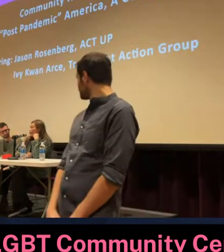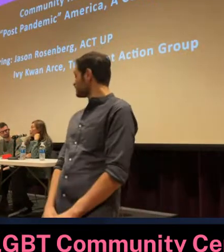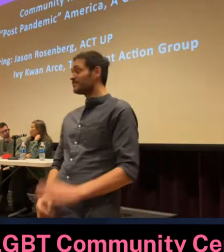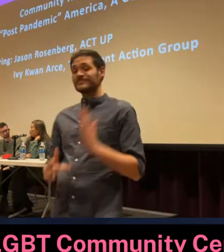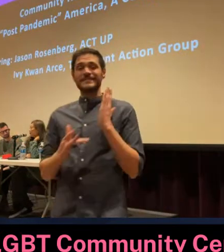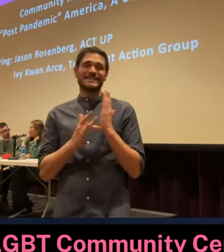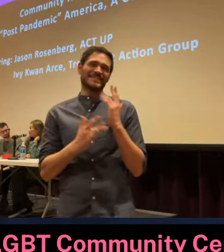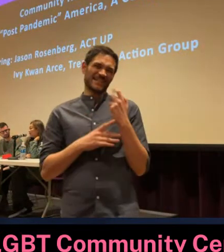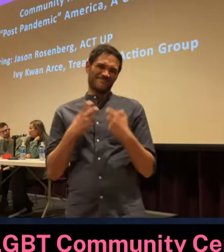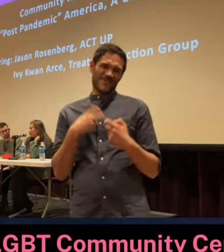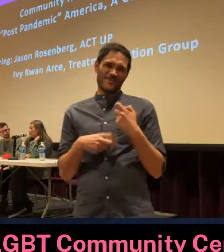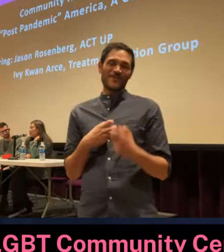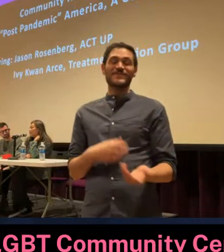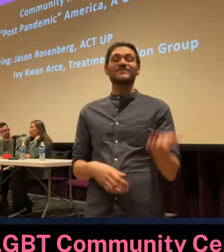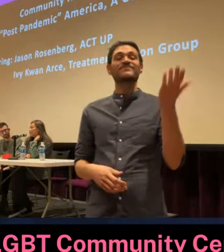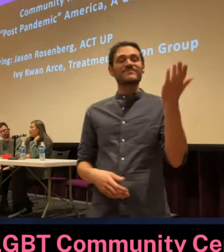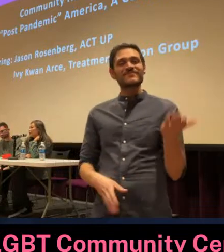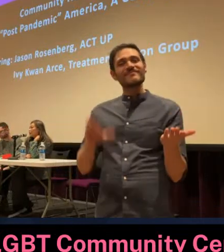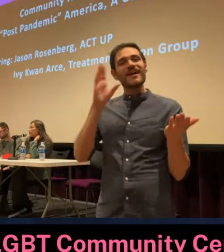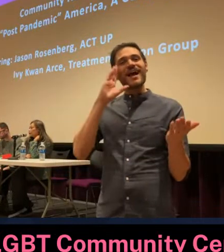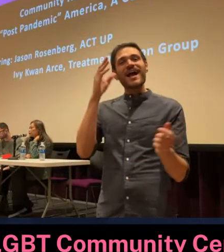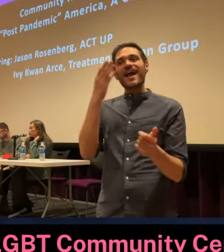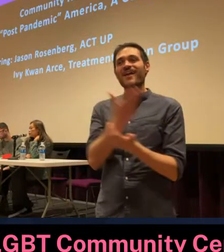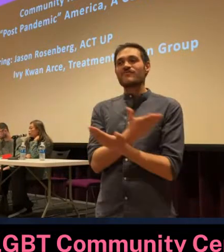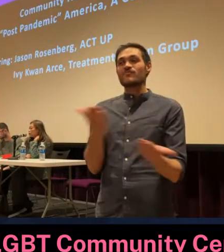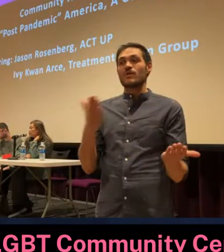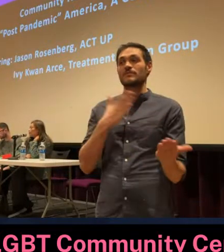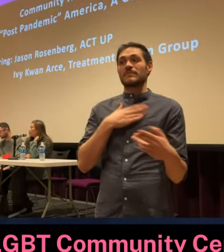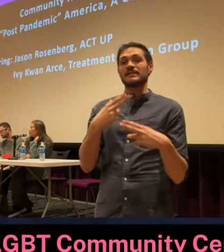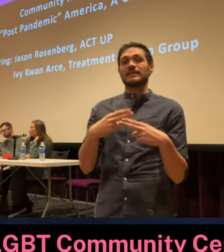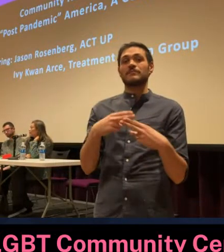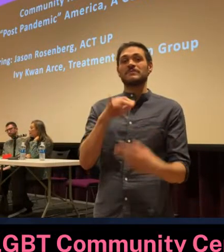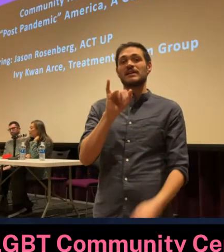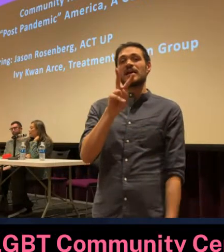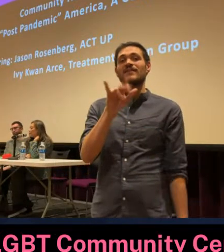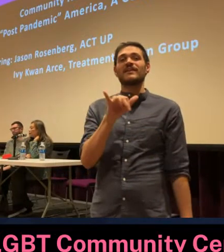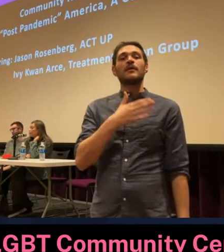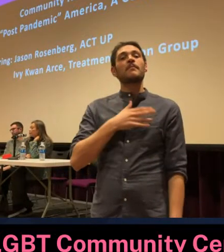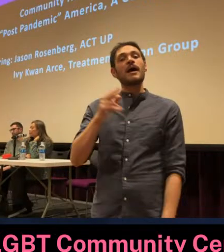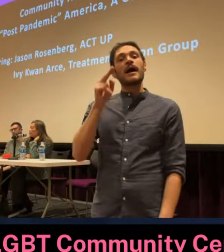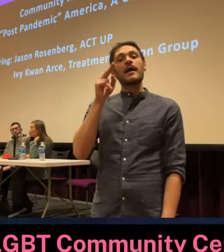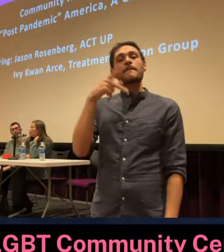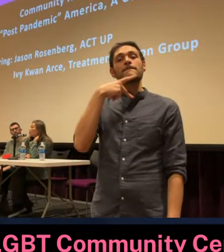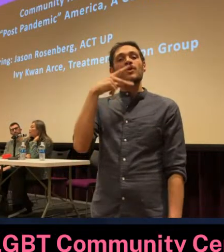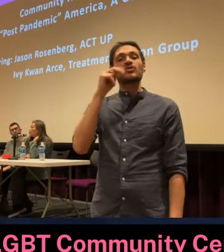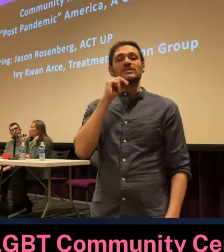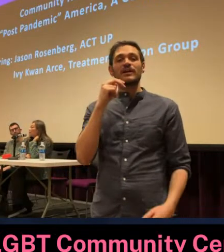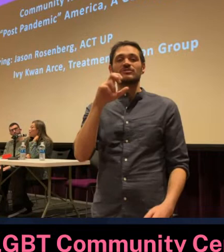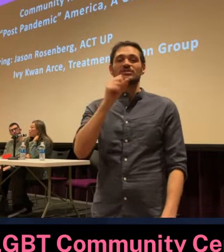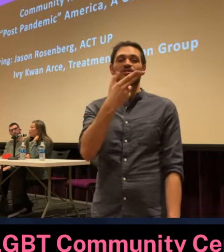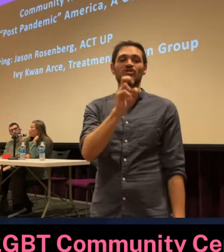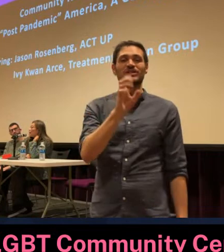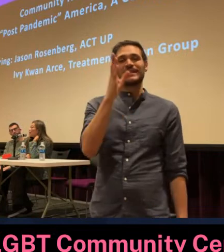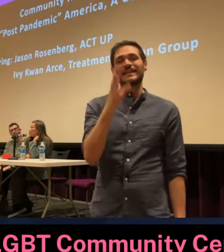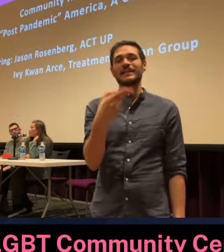Hi everyone, my name is Ivy. I go by she, her, Aya, her.